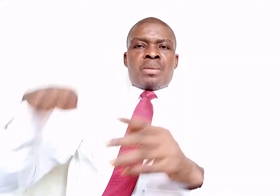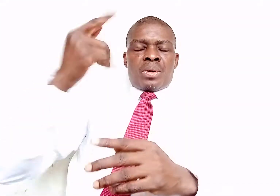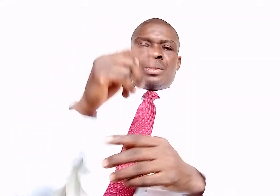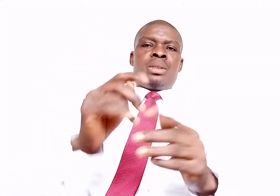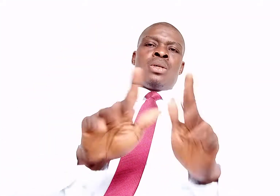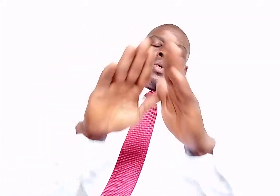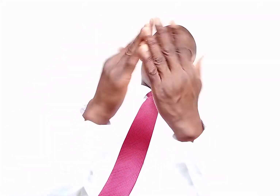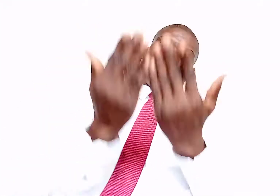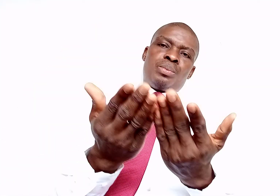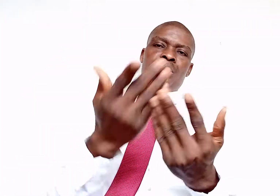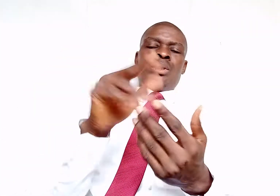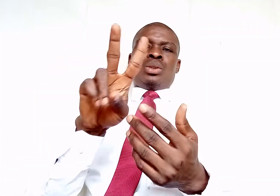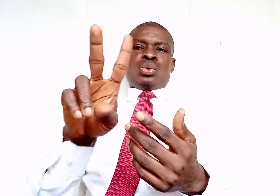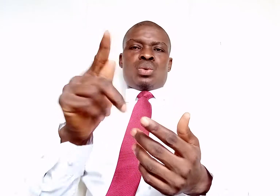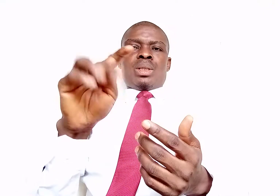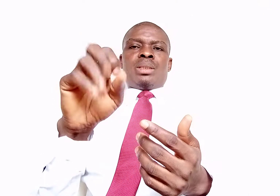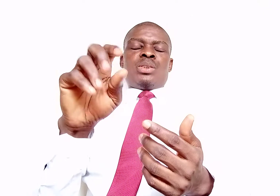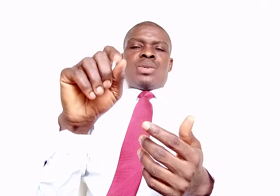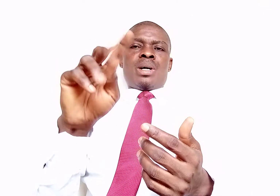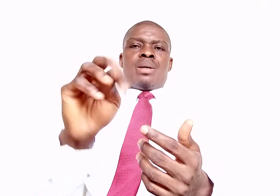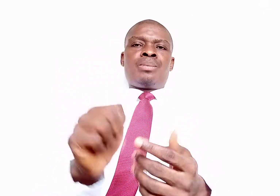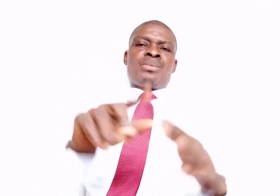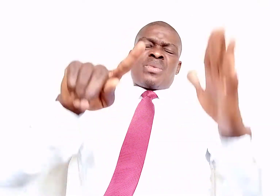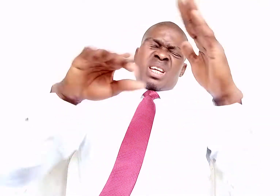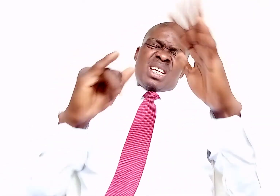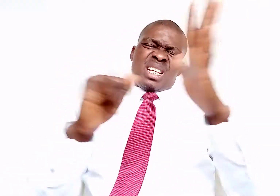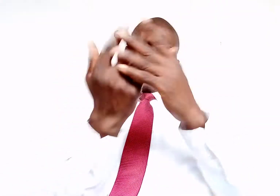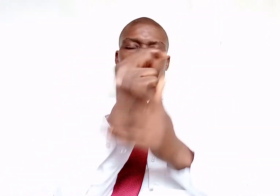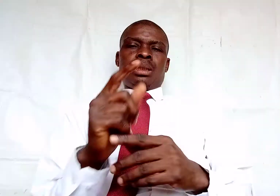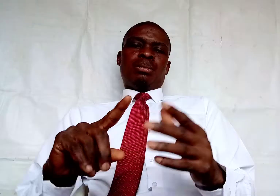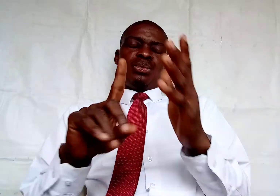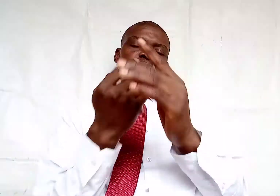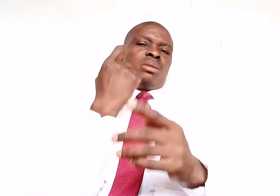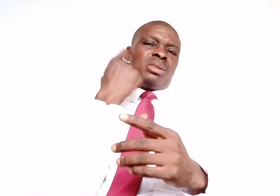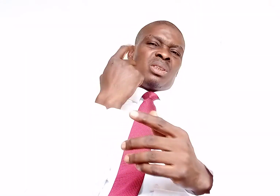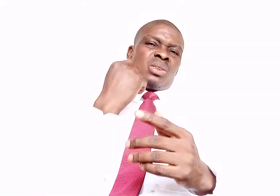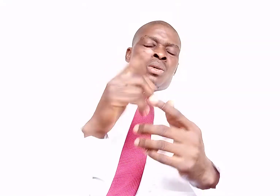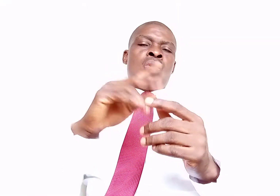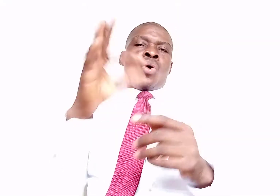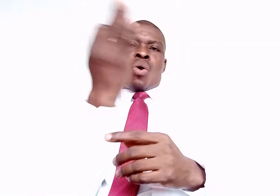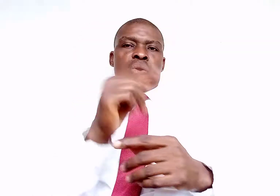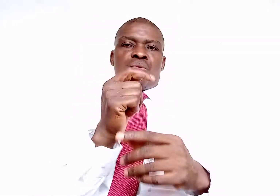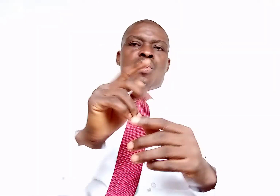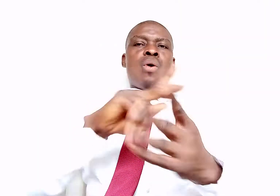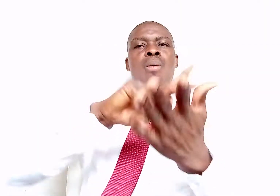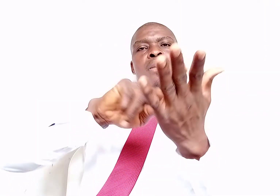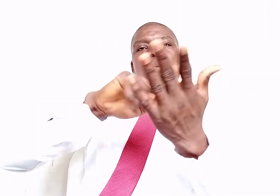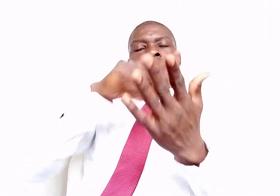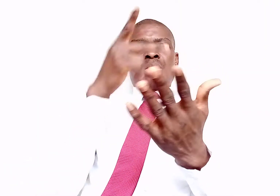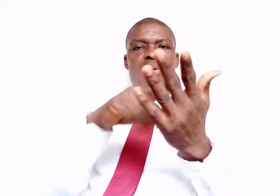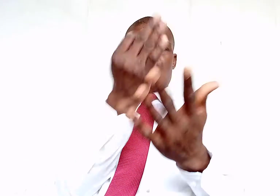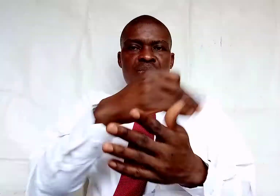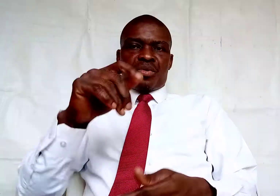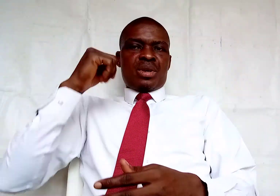the urethra. It is the most sexually sensitive of all parts of a woman that respond